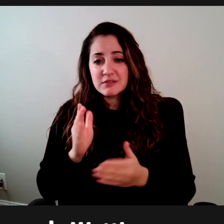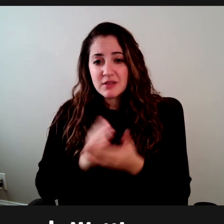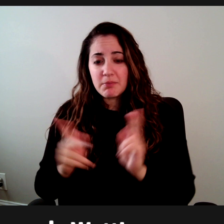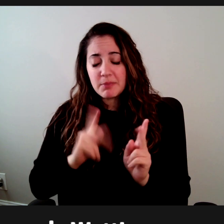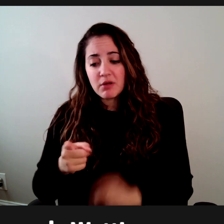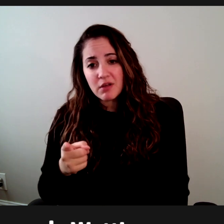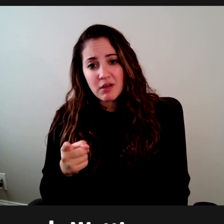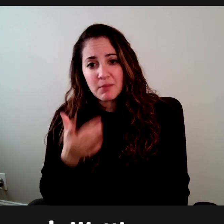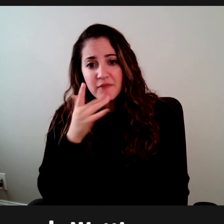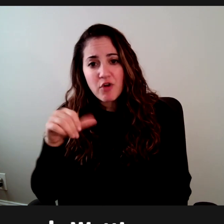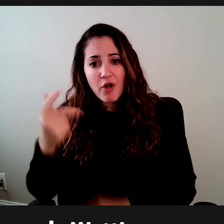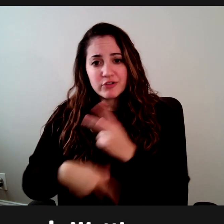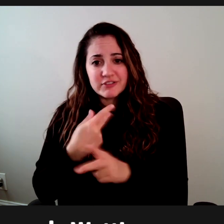of.